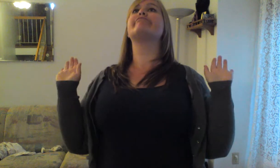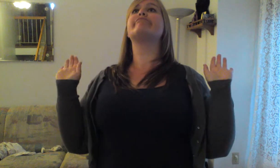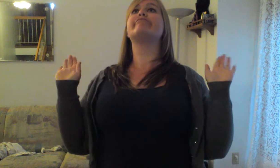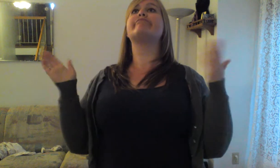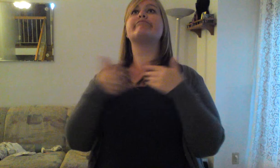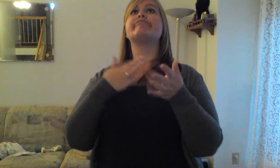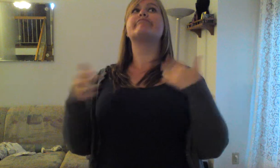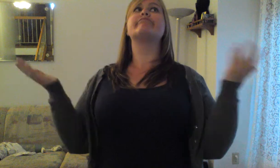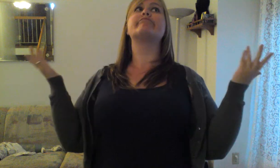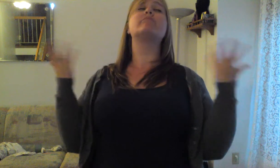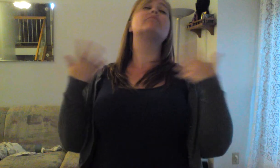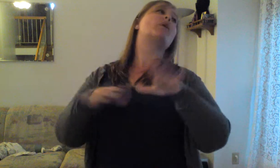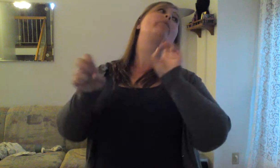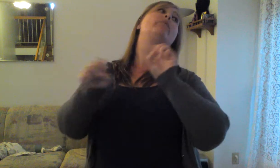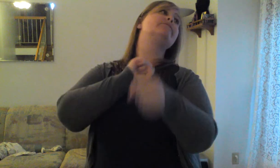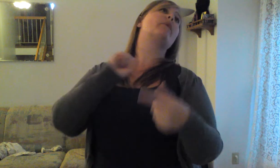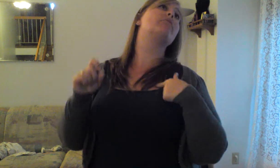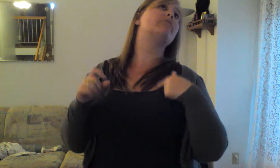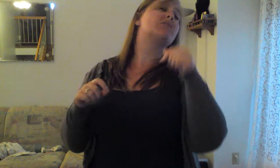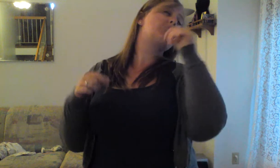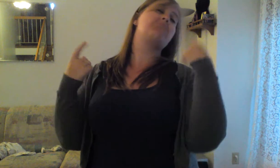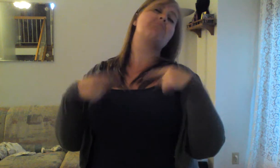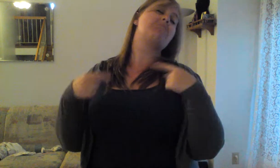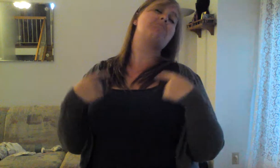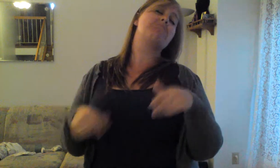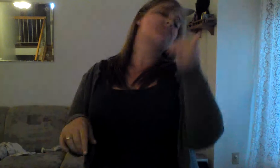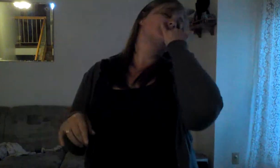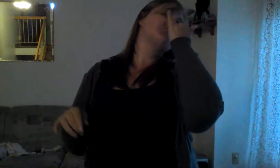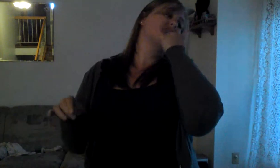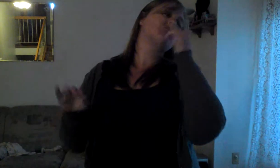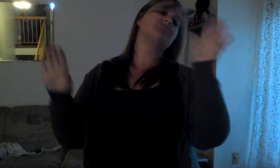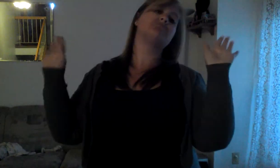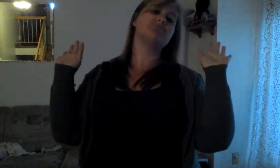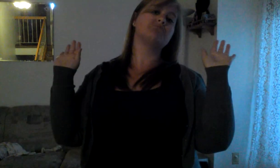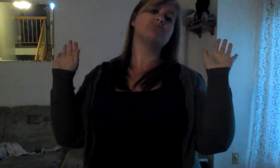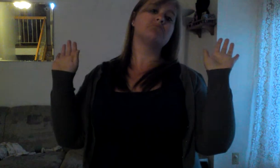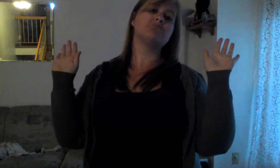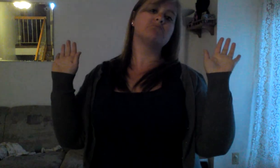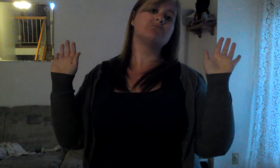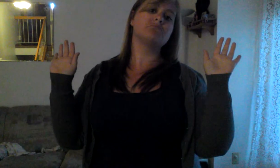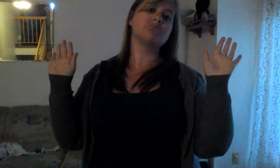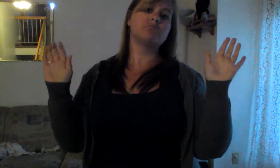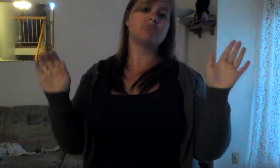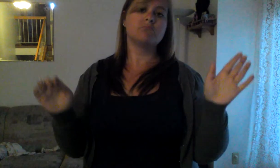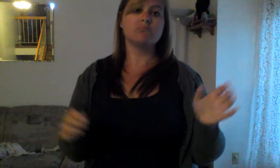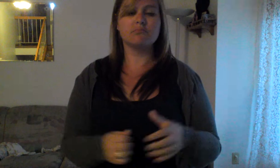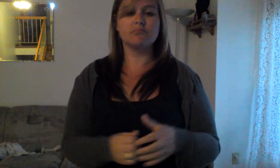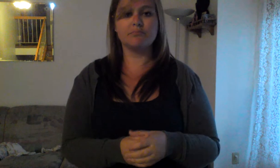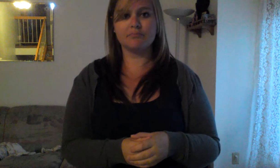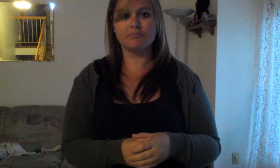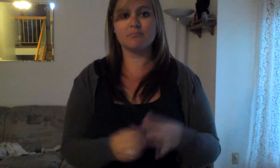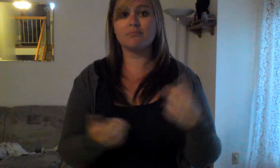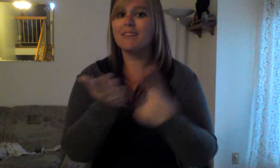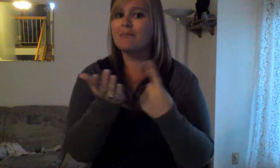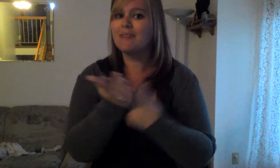Go ahead and rape me. I won't fight back. Fighting is wrong. Fighting for peace is like raping for virginity. Sometimes you have to fight. There